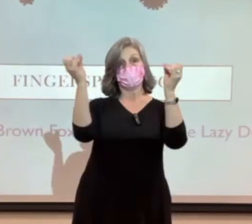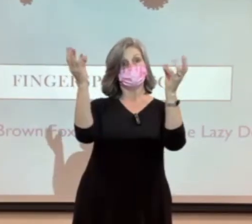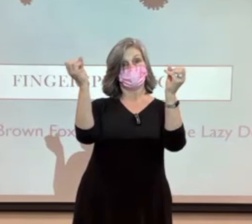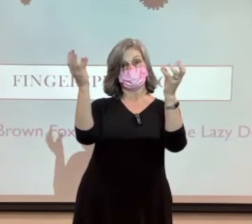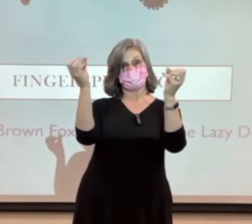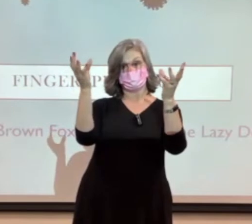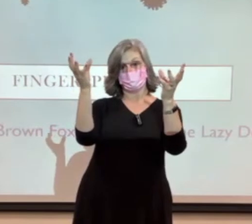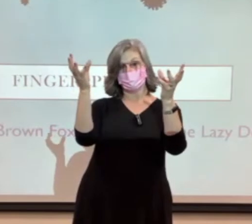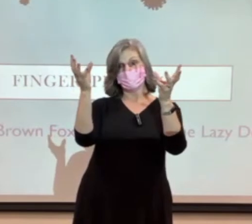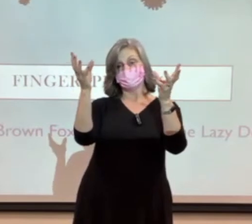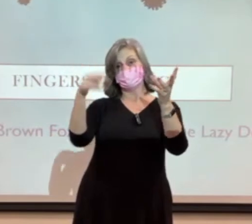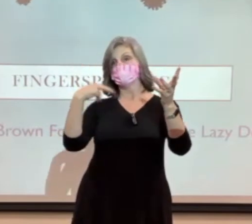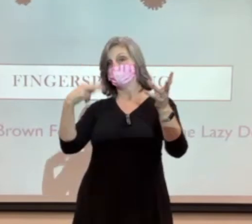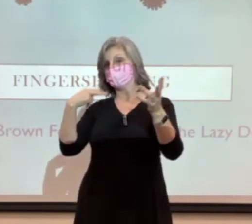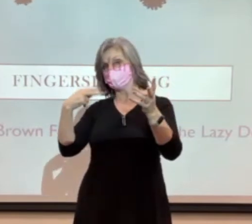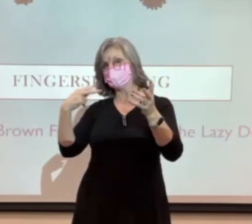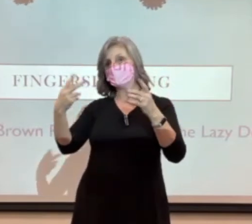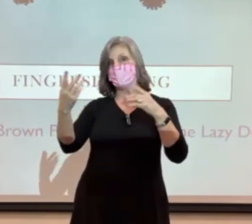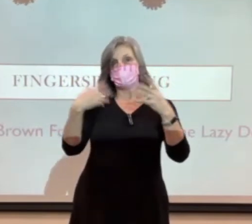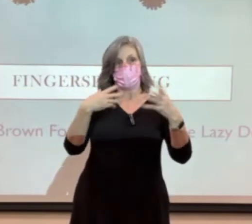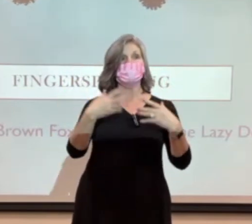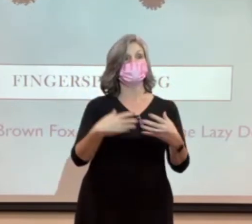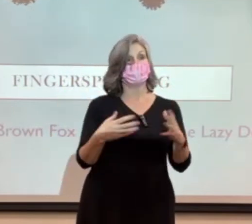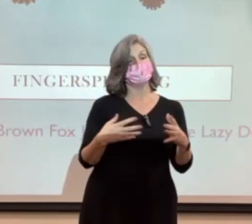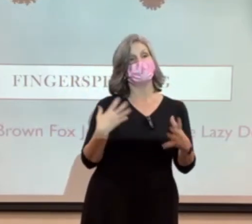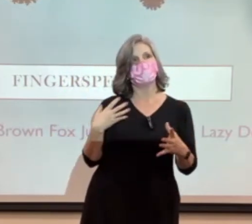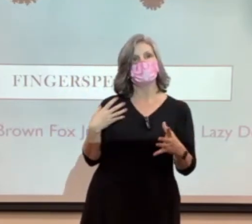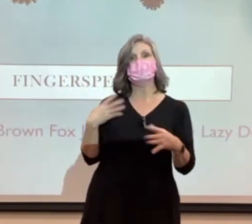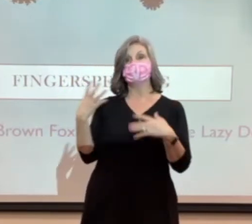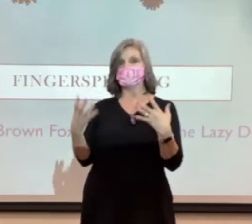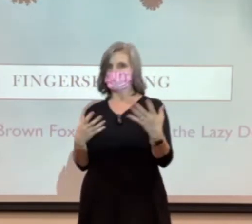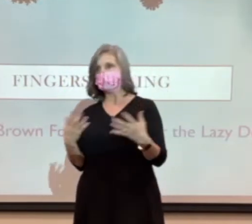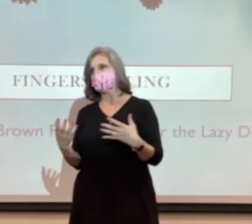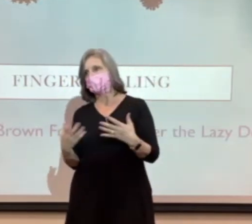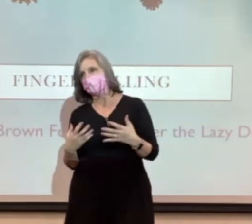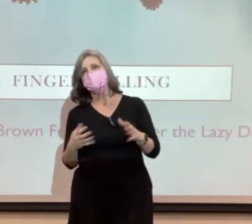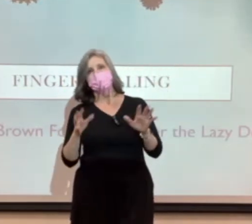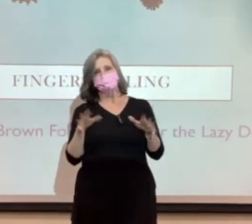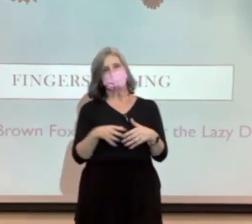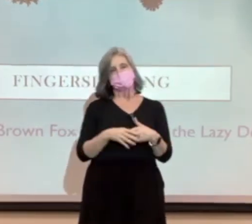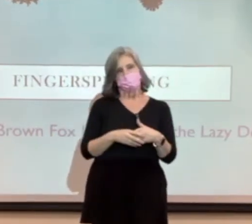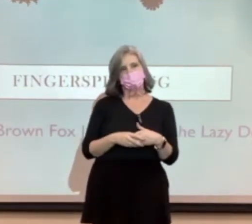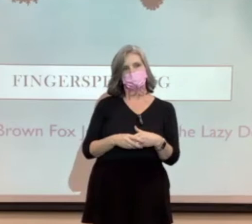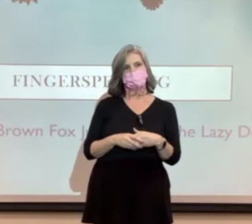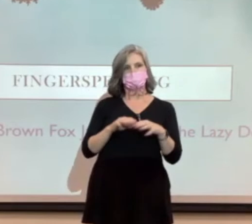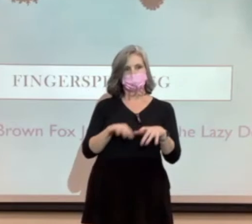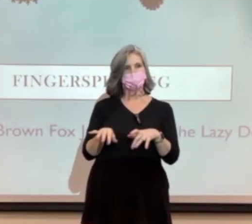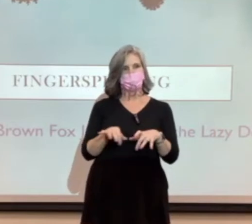signs to the interpreter voices, and it acts much more realistically in real time than the TTY because